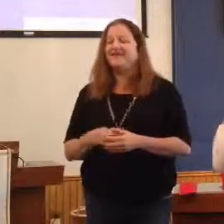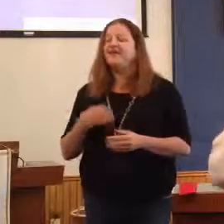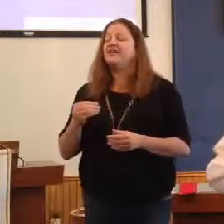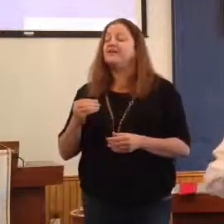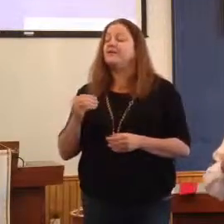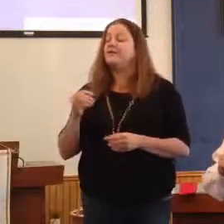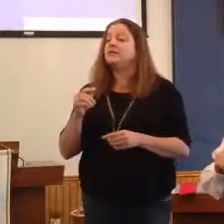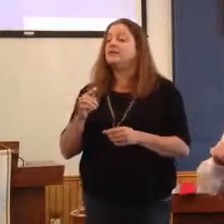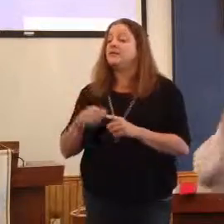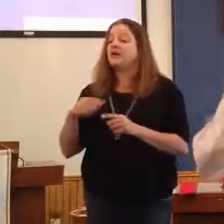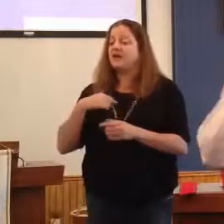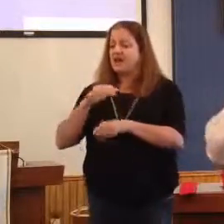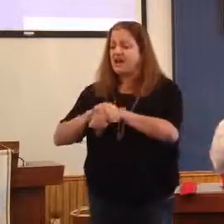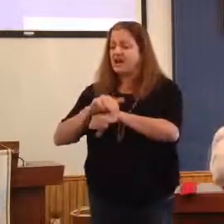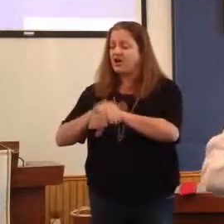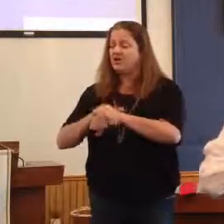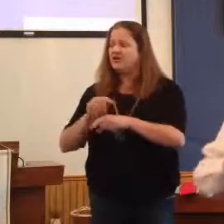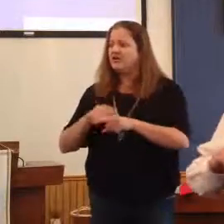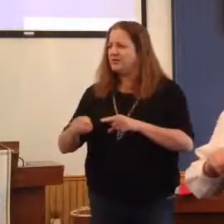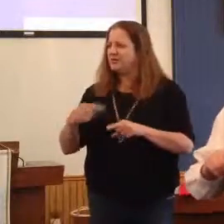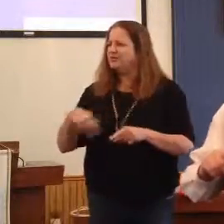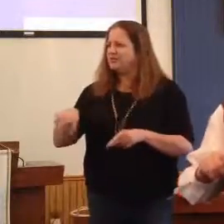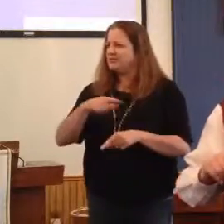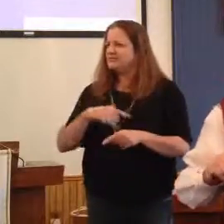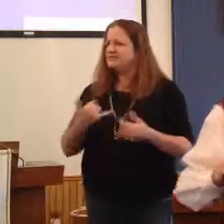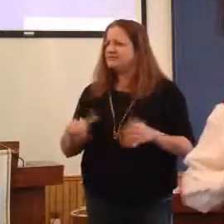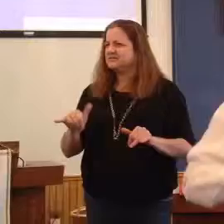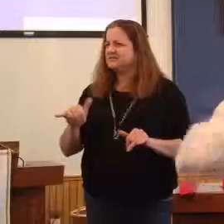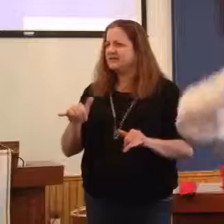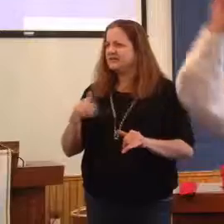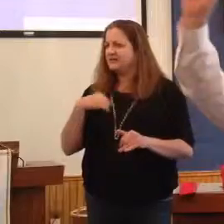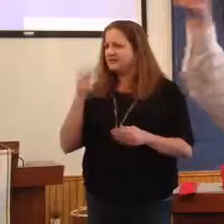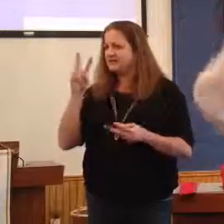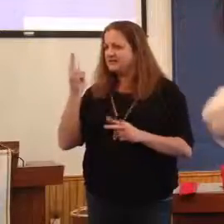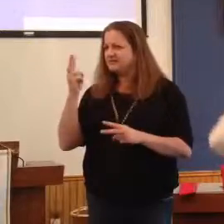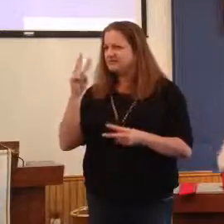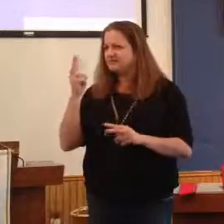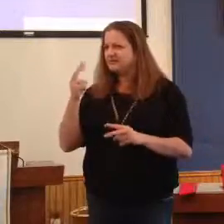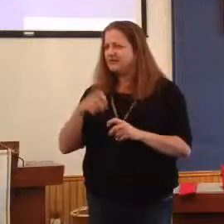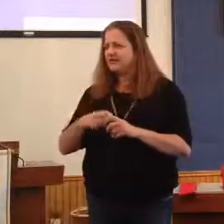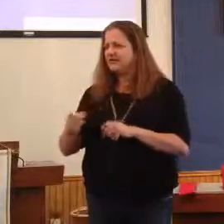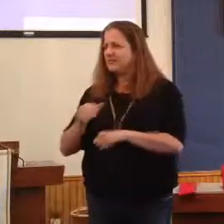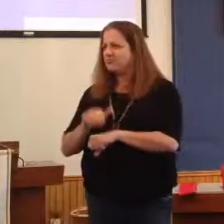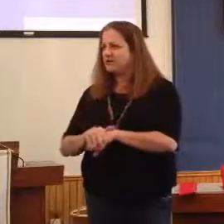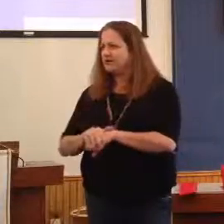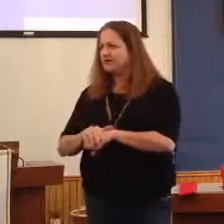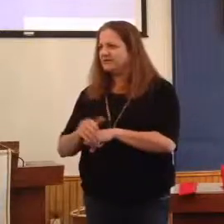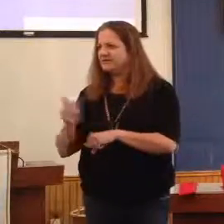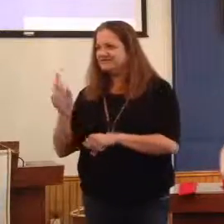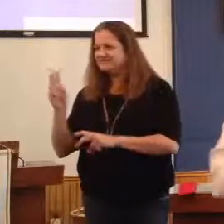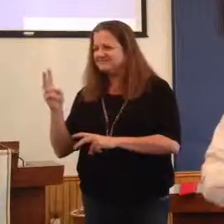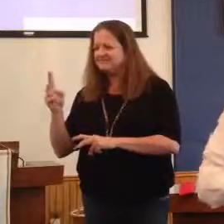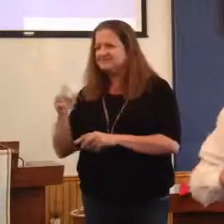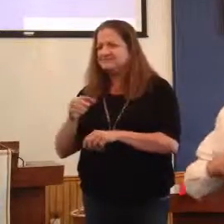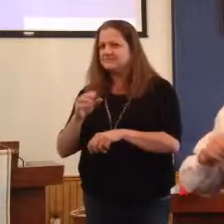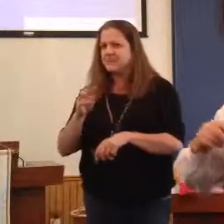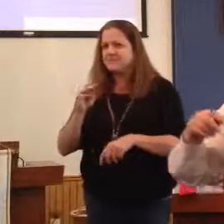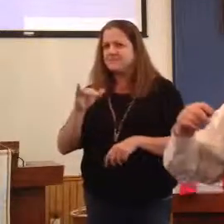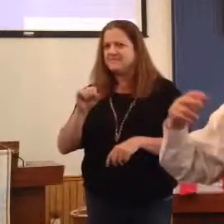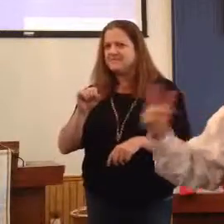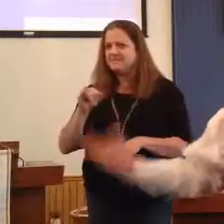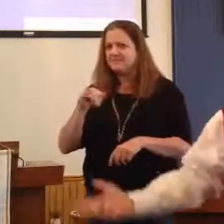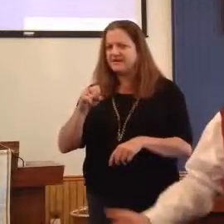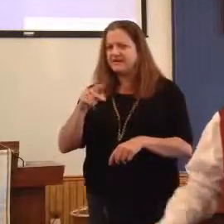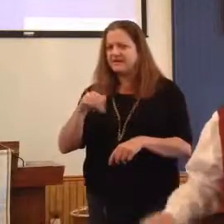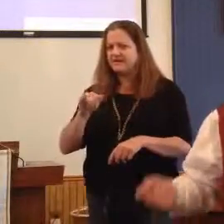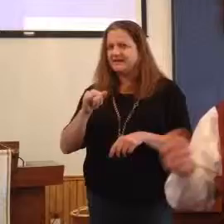And yet, we have trouble understanding someone from Britain or Mississippi